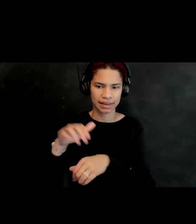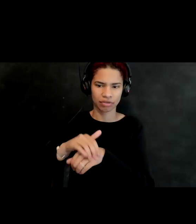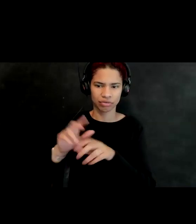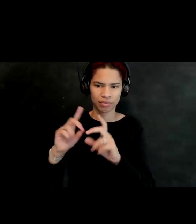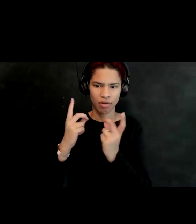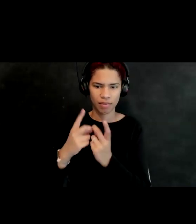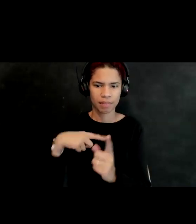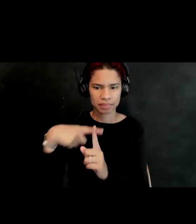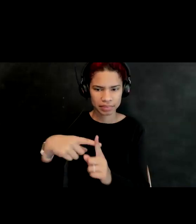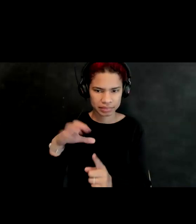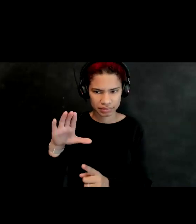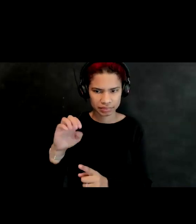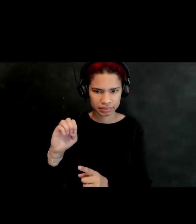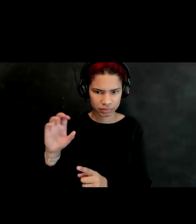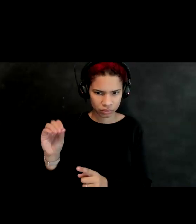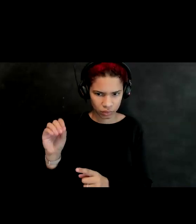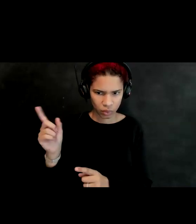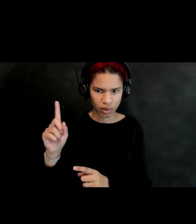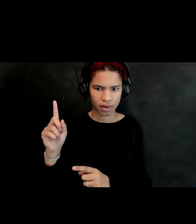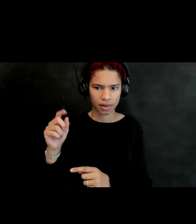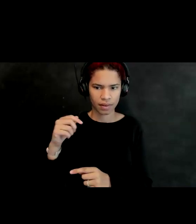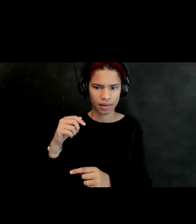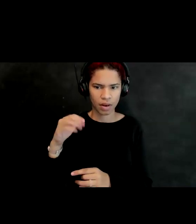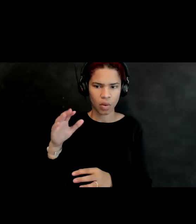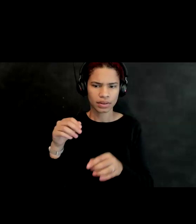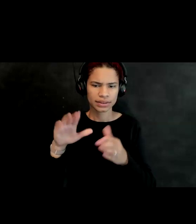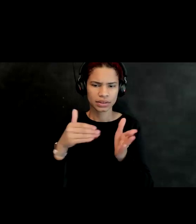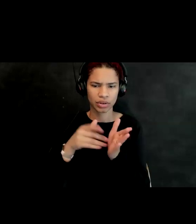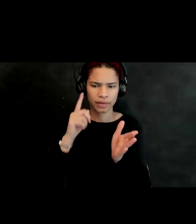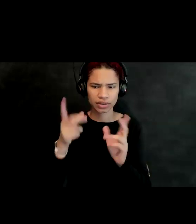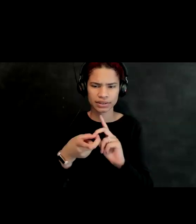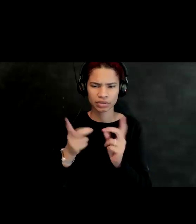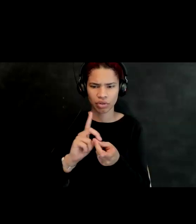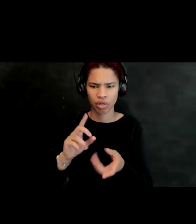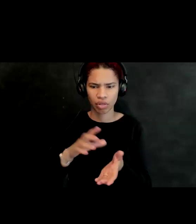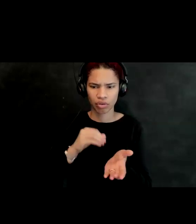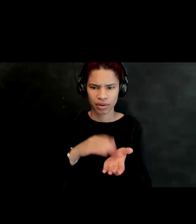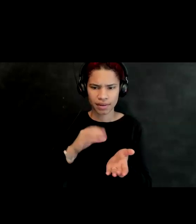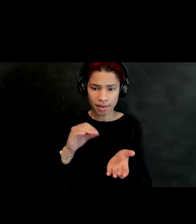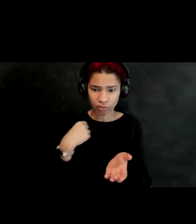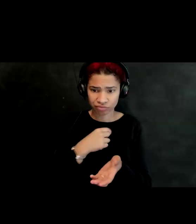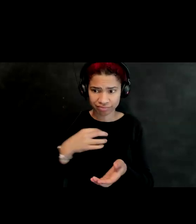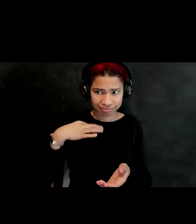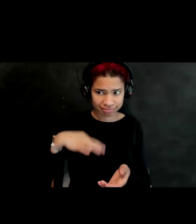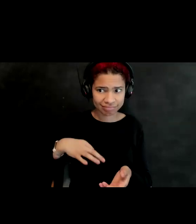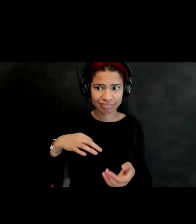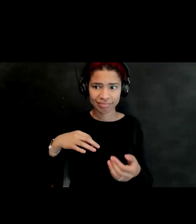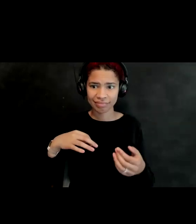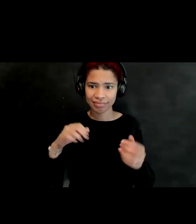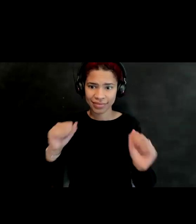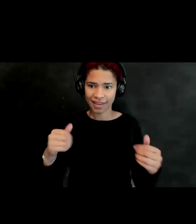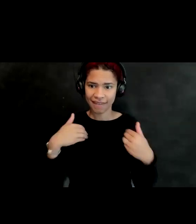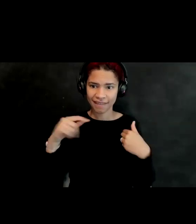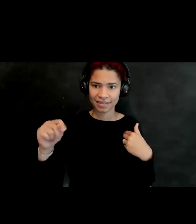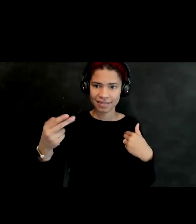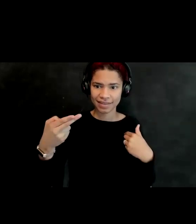And we are privileged to have for this workshop Thembi Duncan,